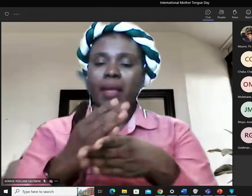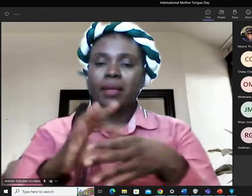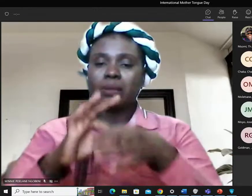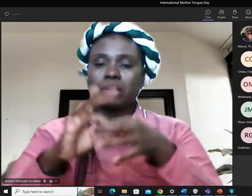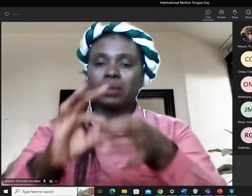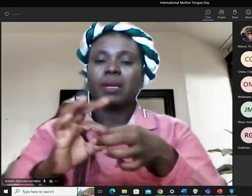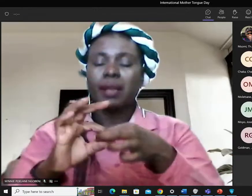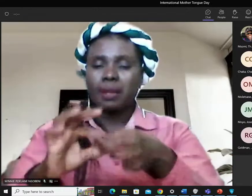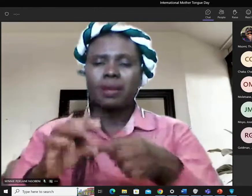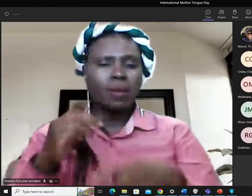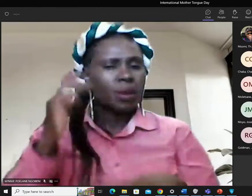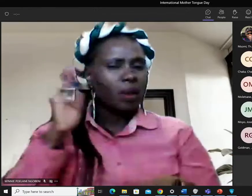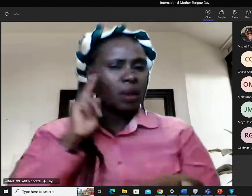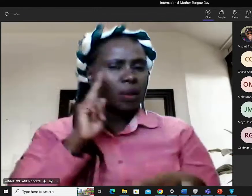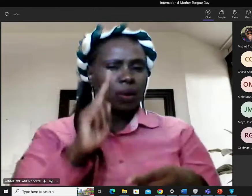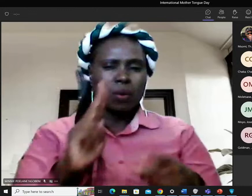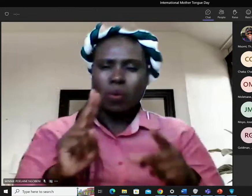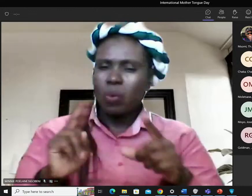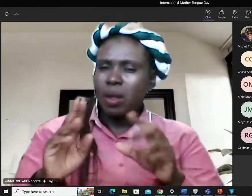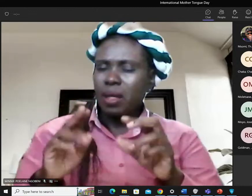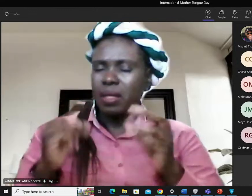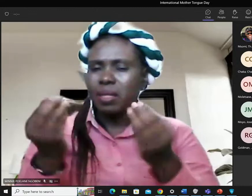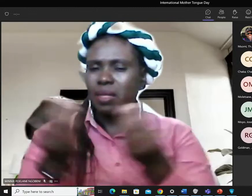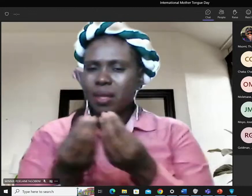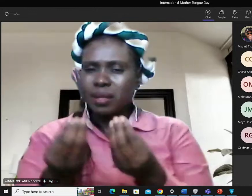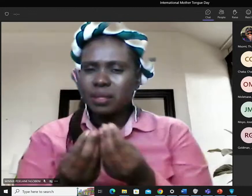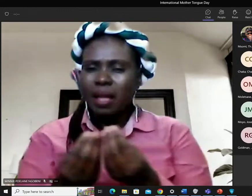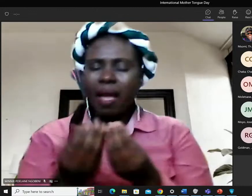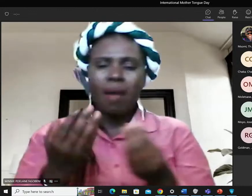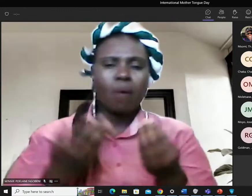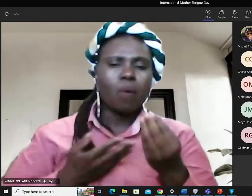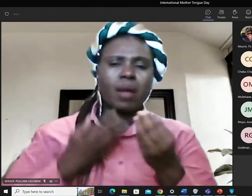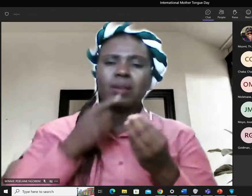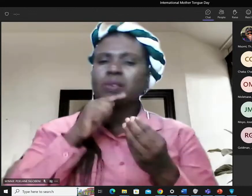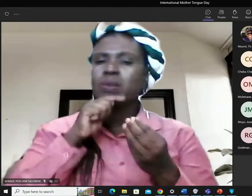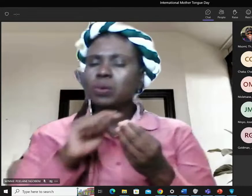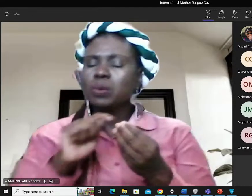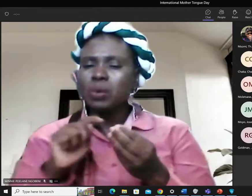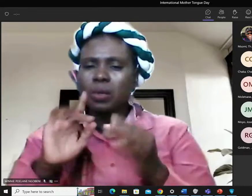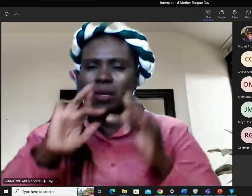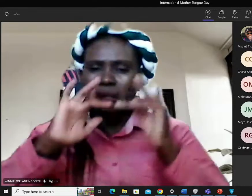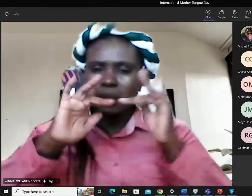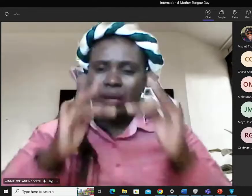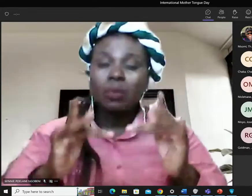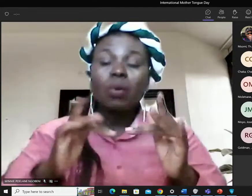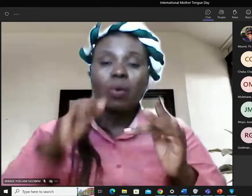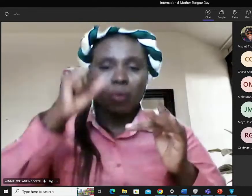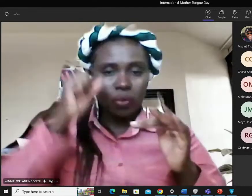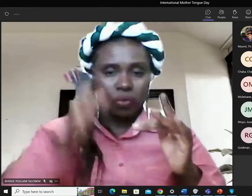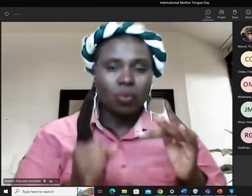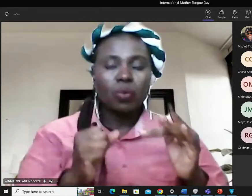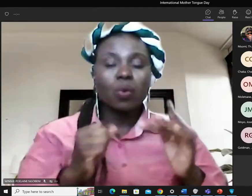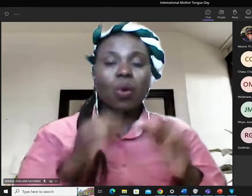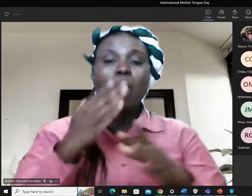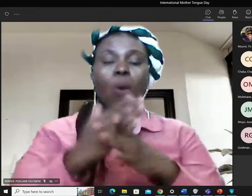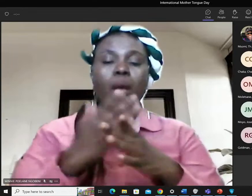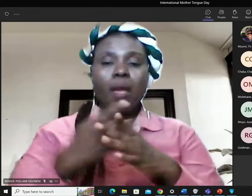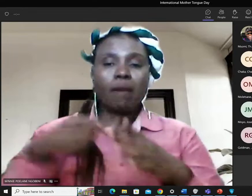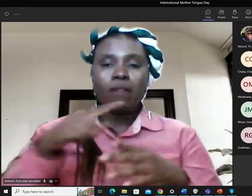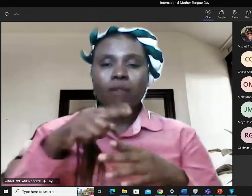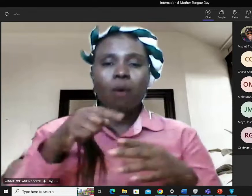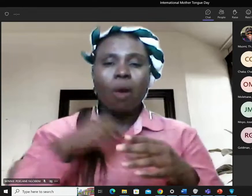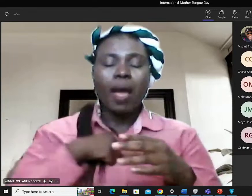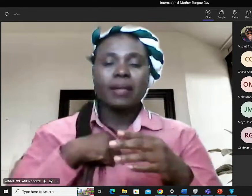actually look at, one of the things that I want us to use the technology must work for us. That